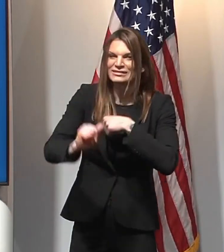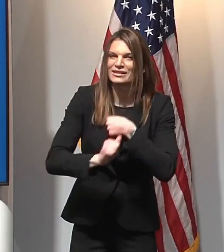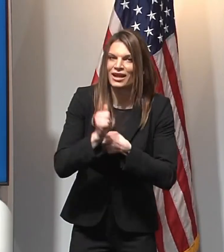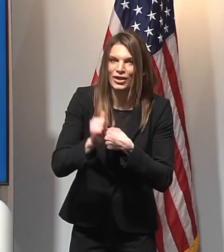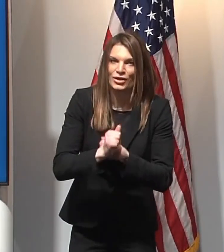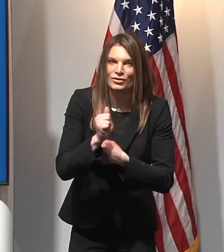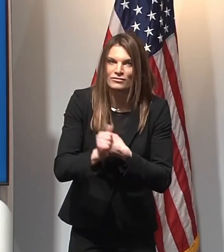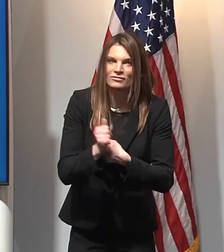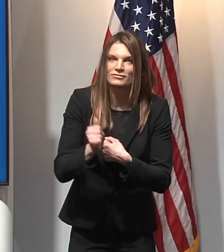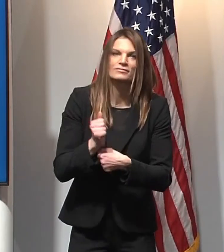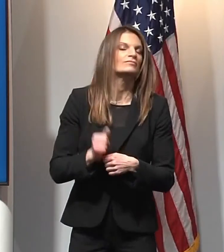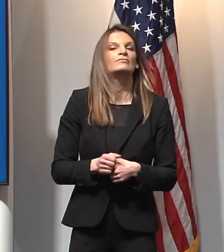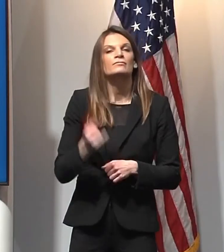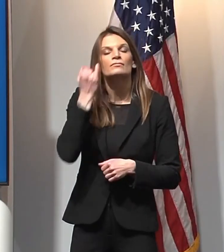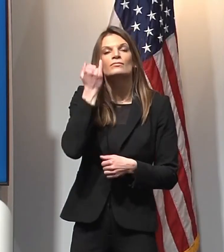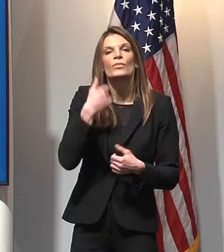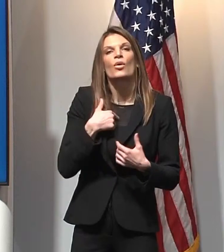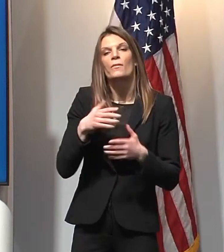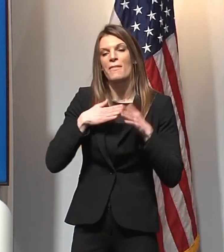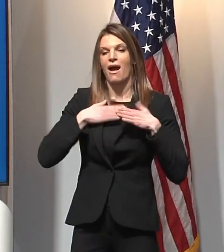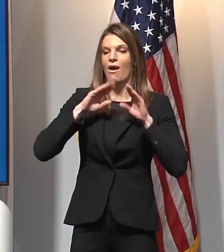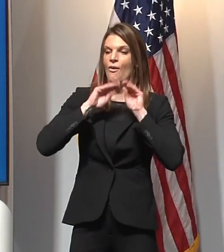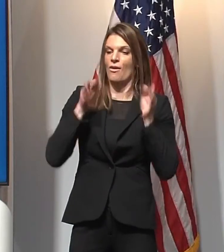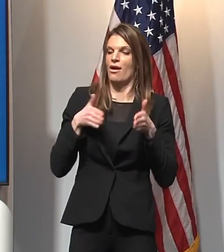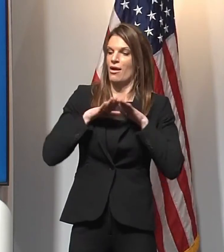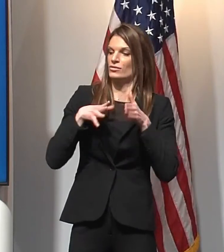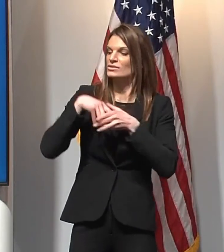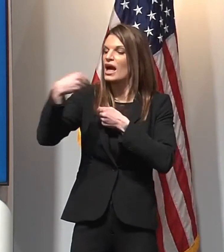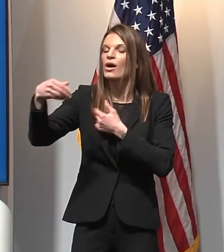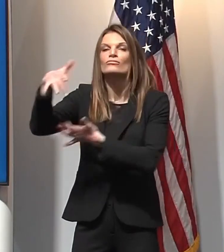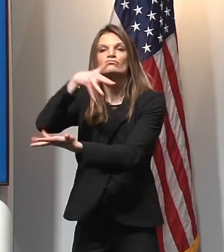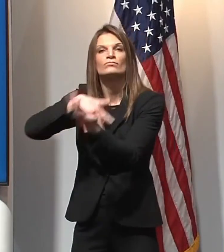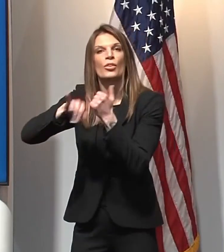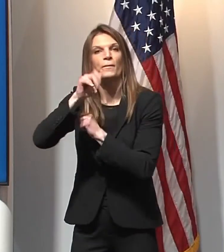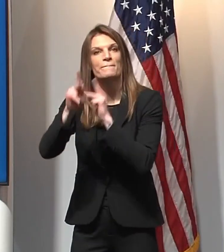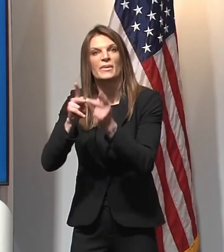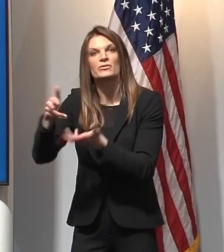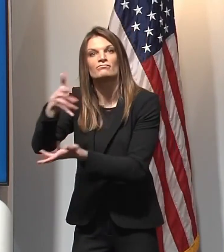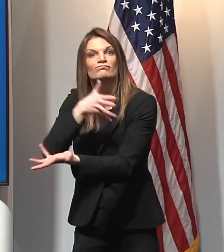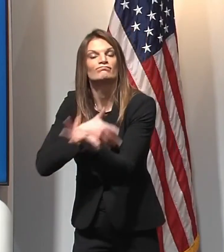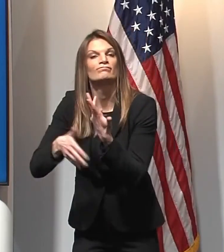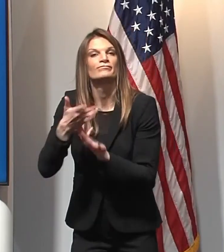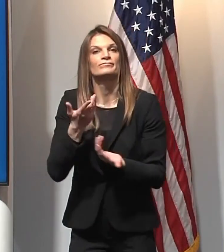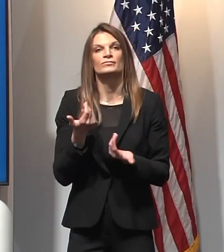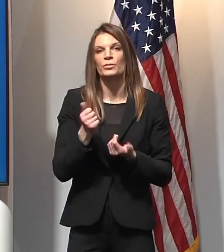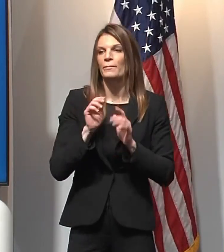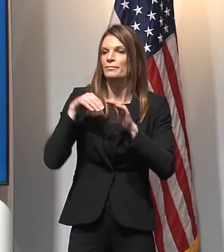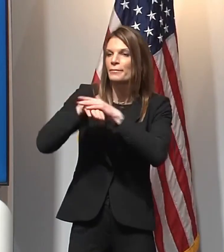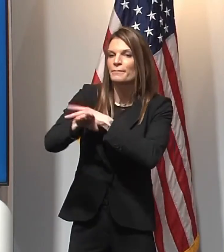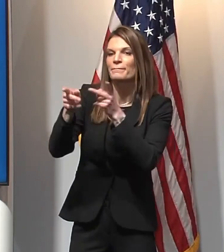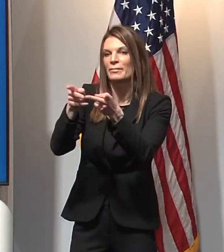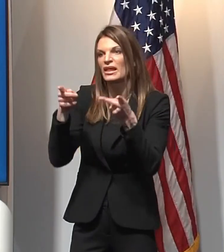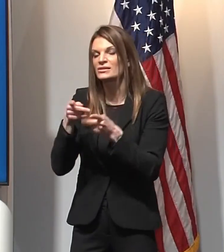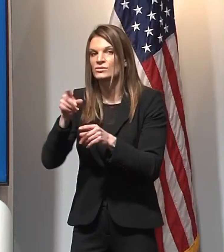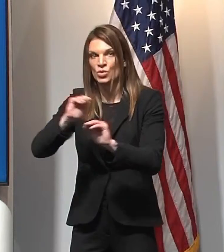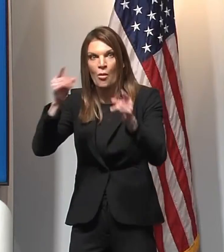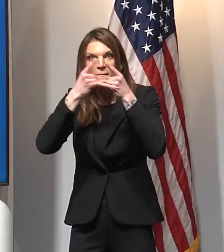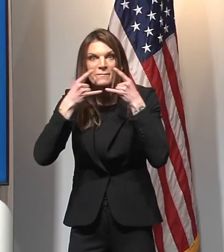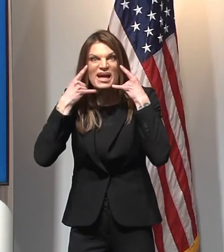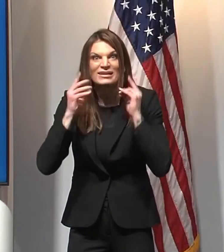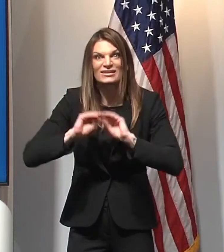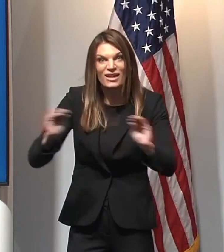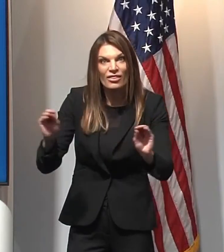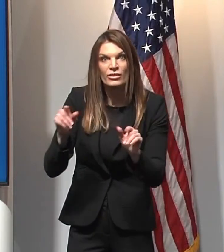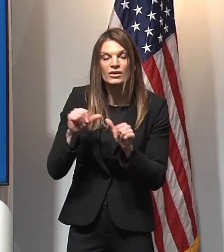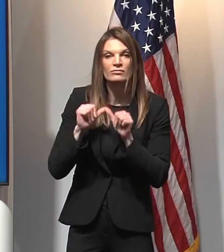gathering or around other people outside of your household, especially if it is a large gathering or in a place where people are not wearing masks